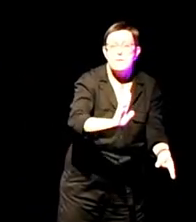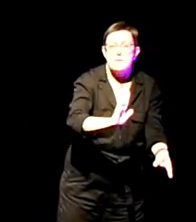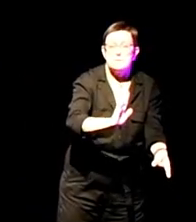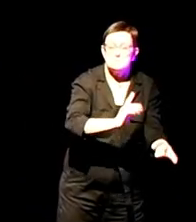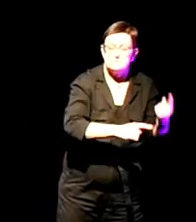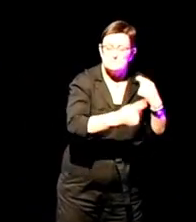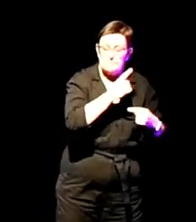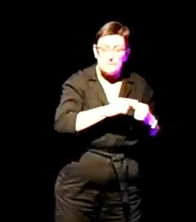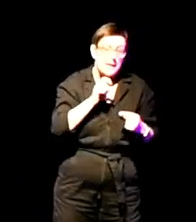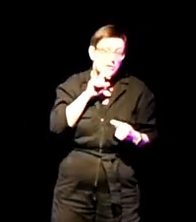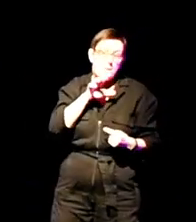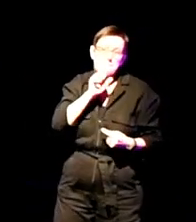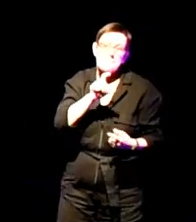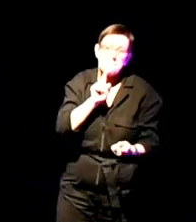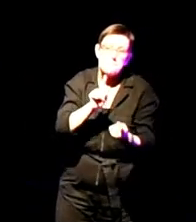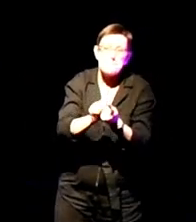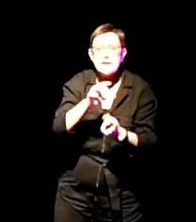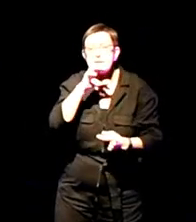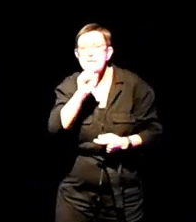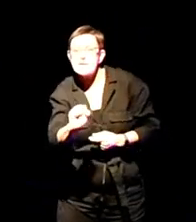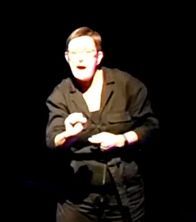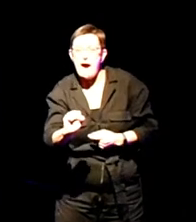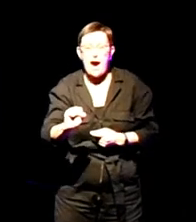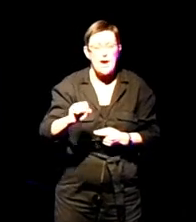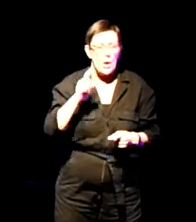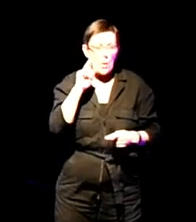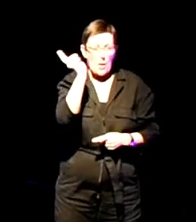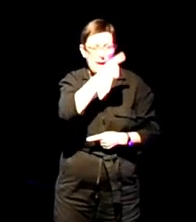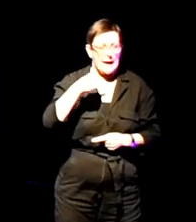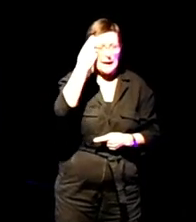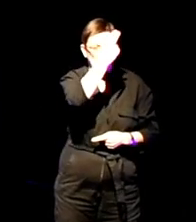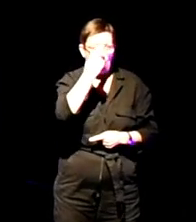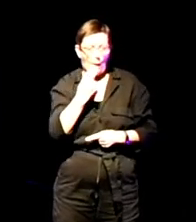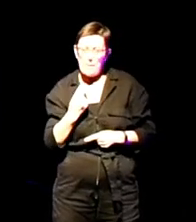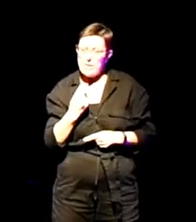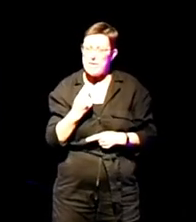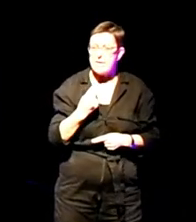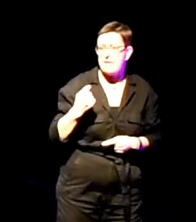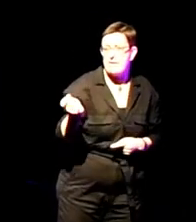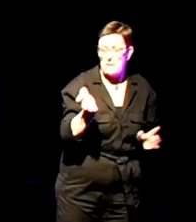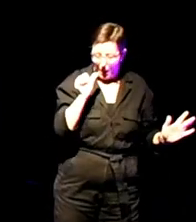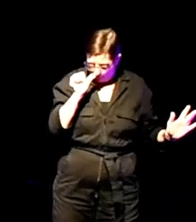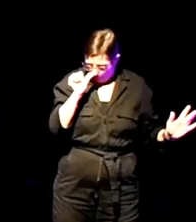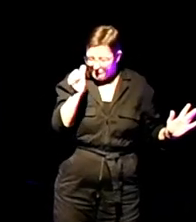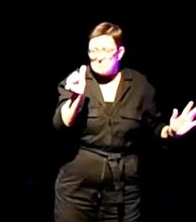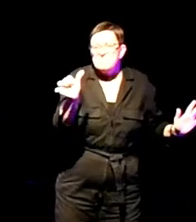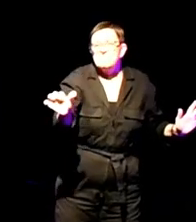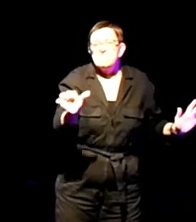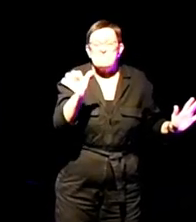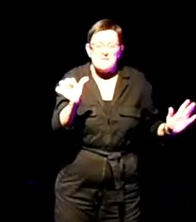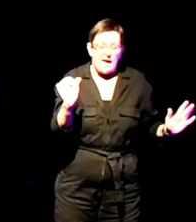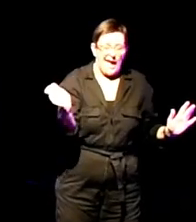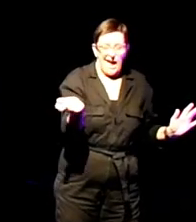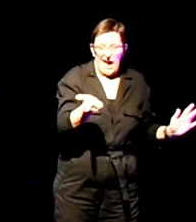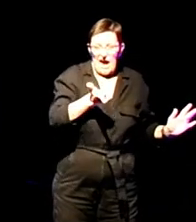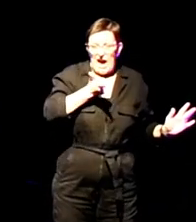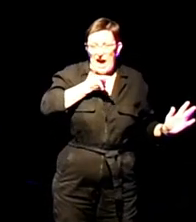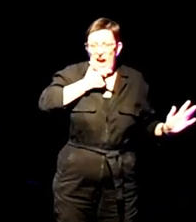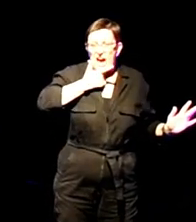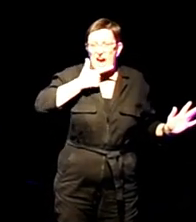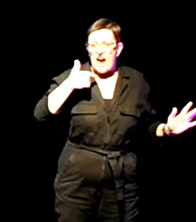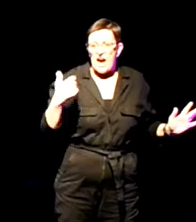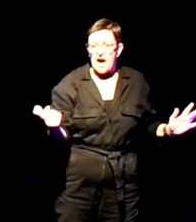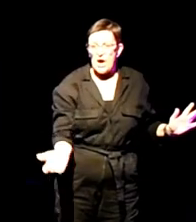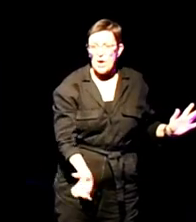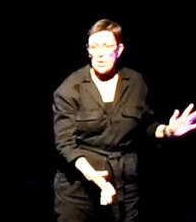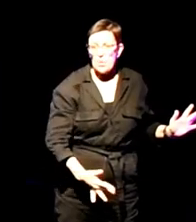David Bowie, with decent coke and a perfect body and a grin she swears to God could make the Sahara Desert wet.